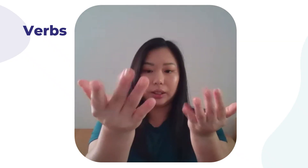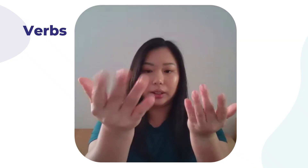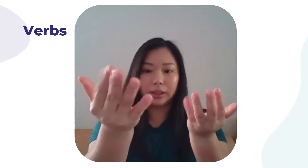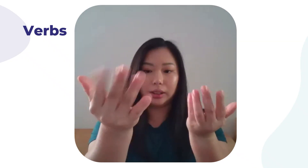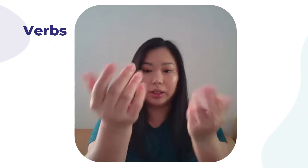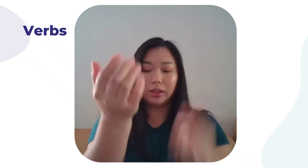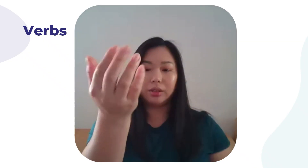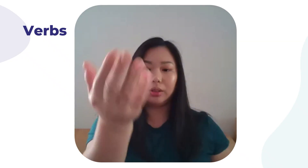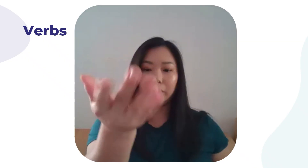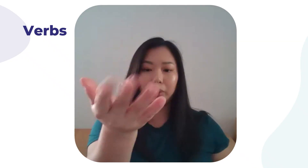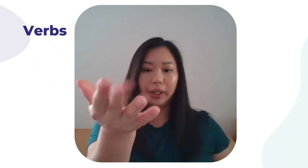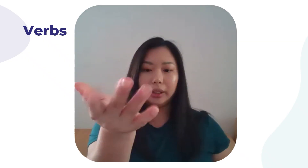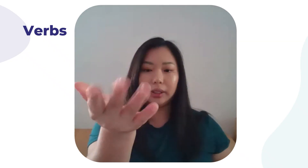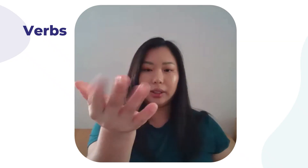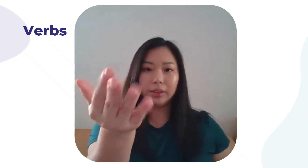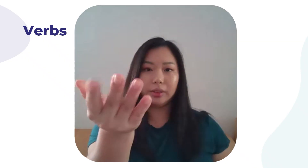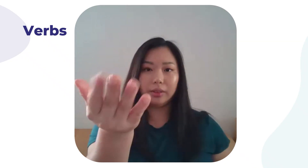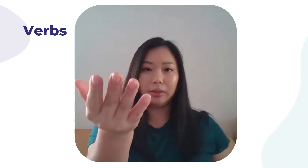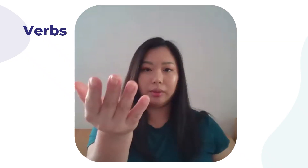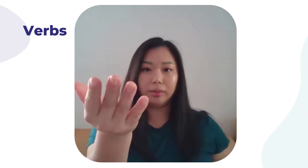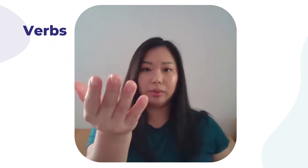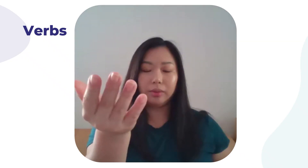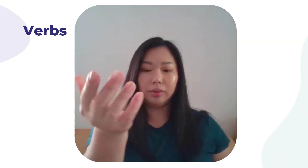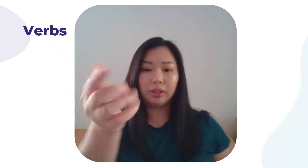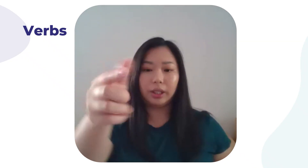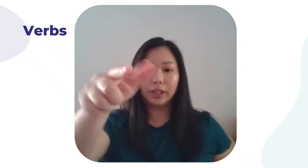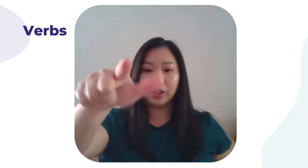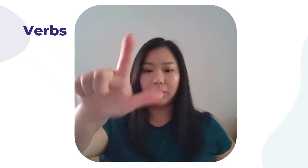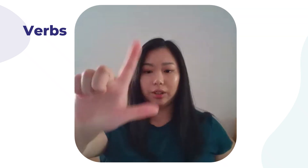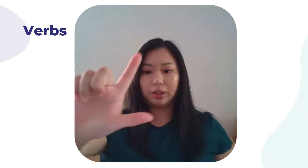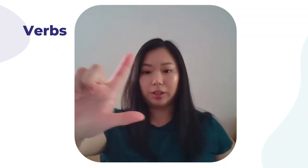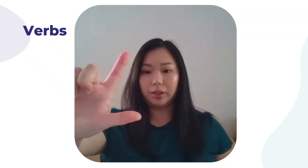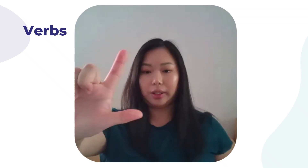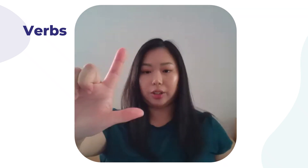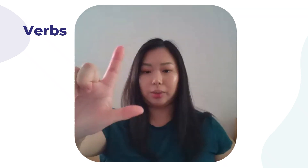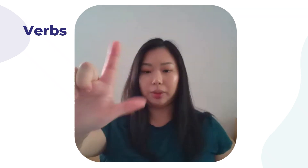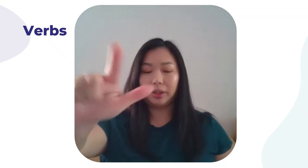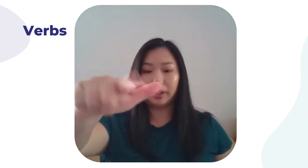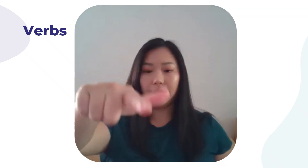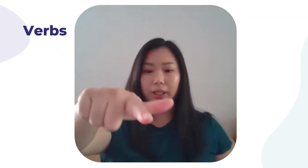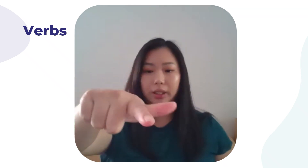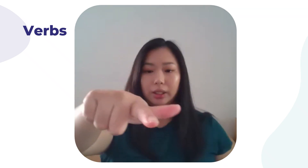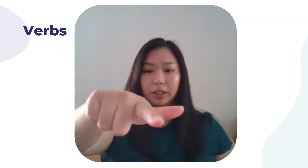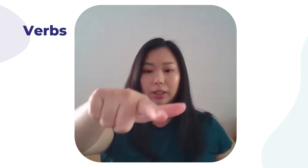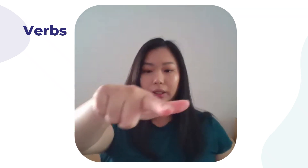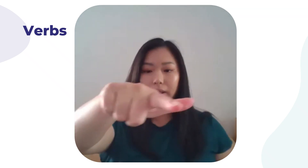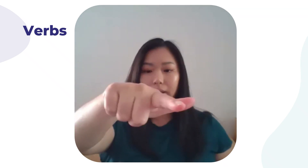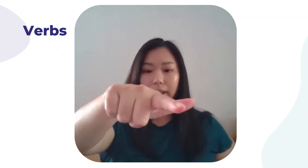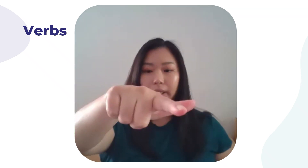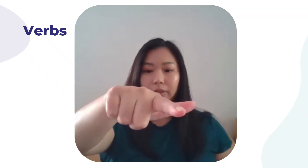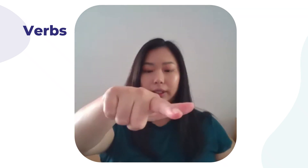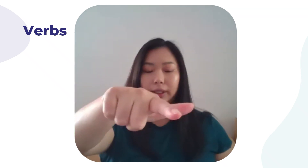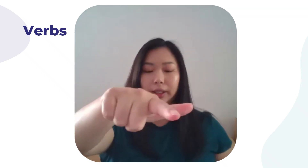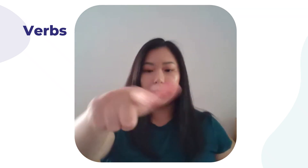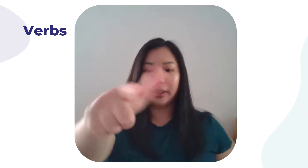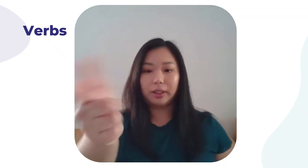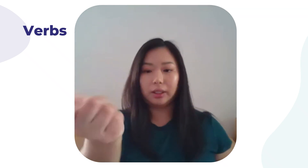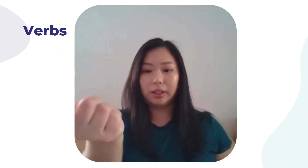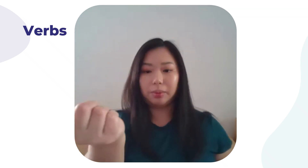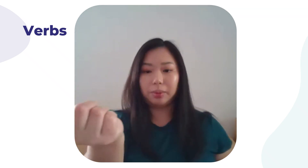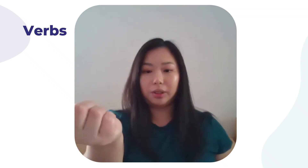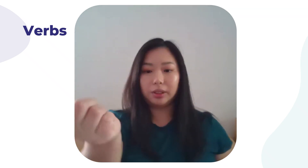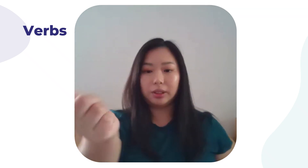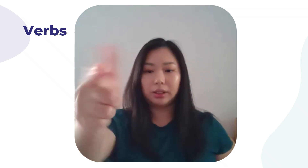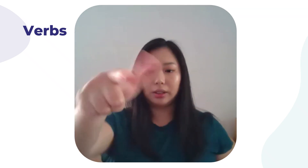Wait or wait. And turn. So L shape with your hand facing down,